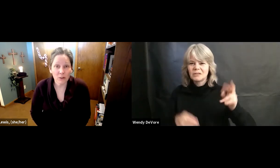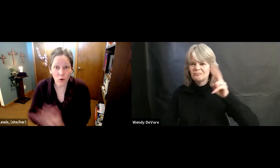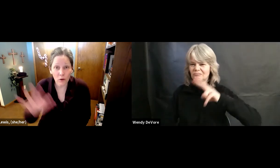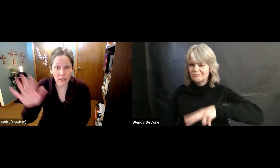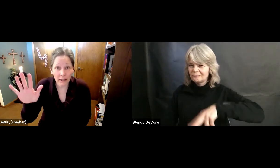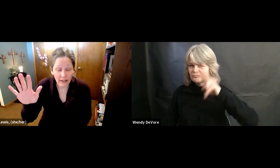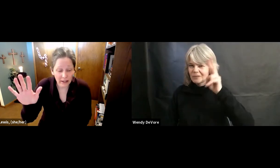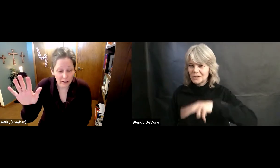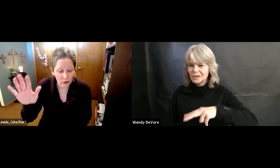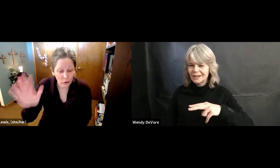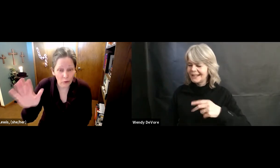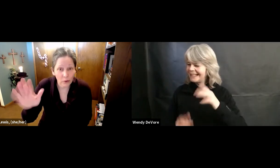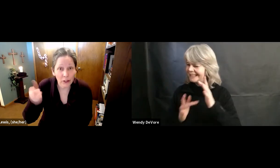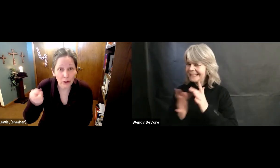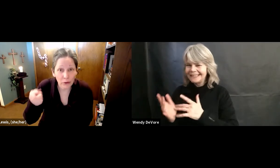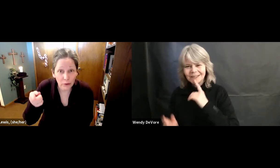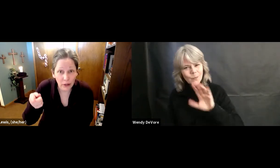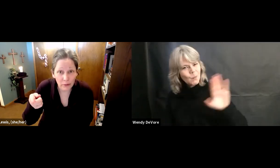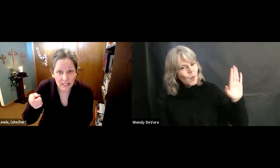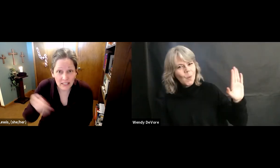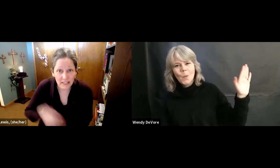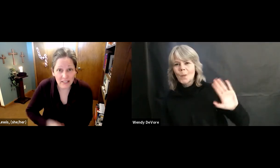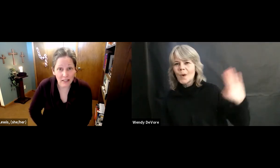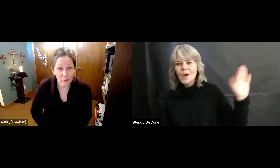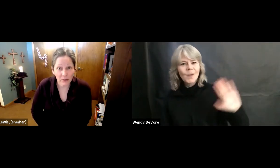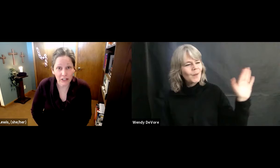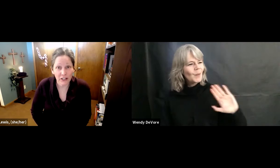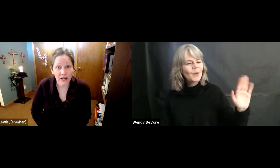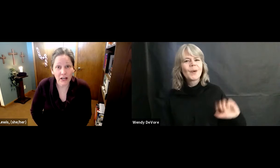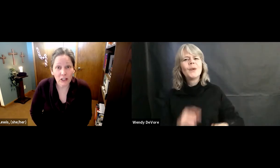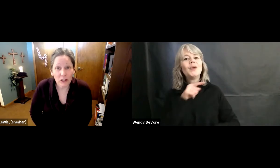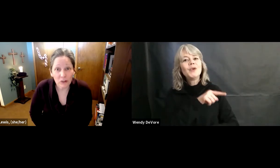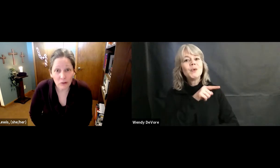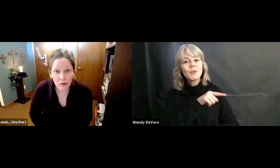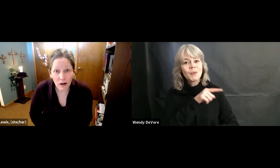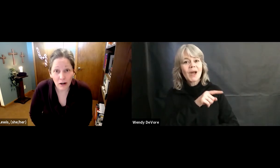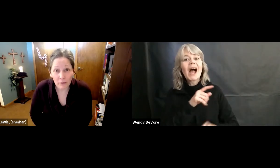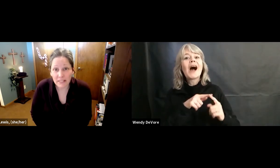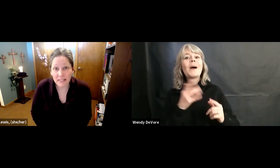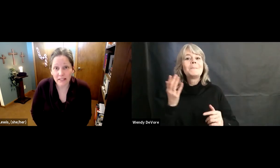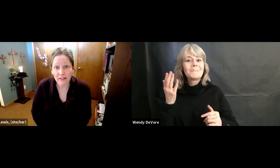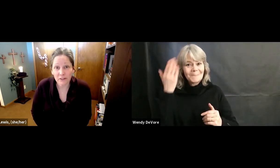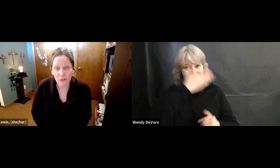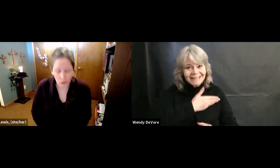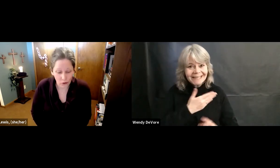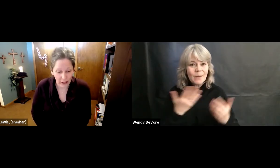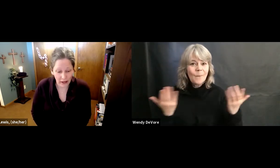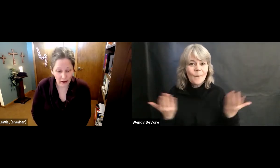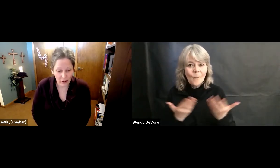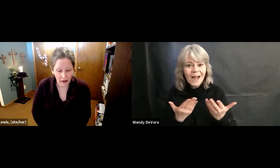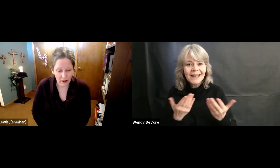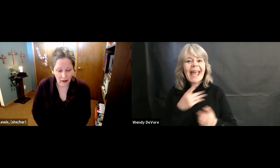And Jesus says, hold on, you are missing the celebration. You are missing the